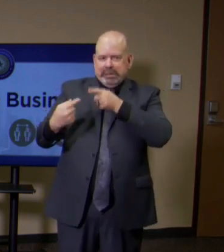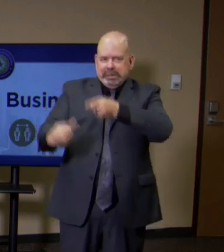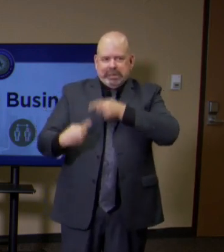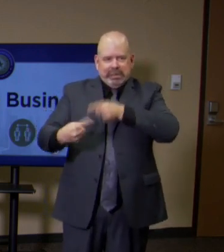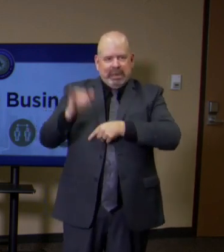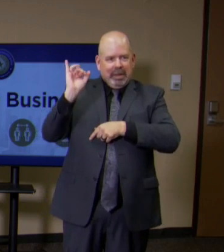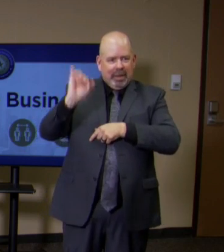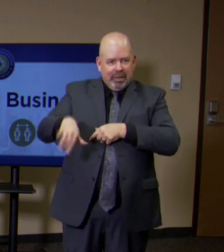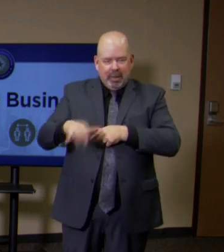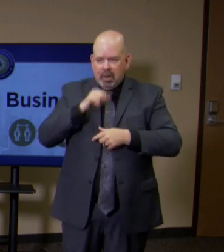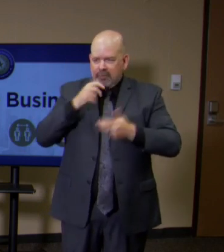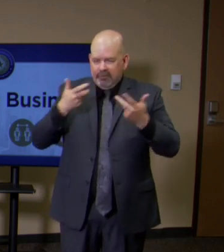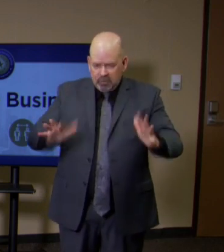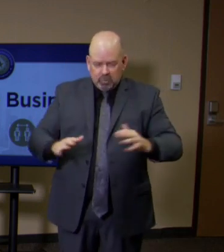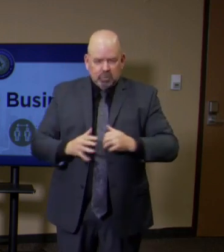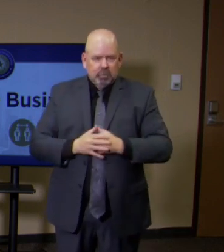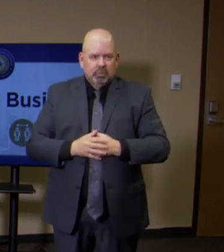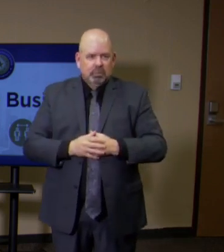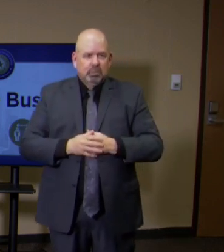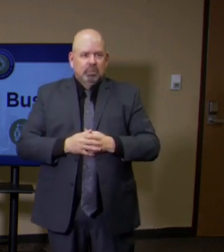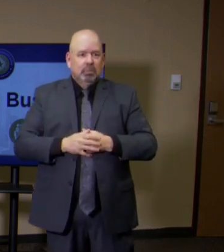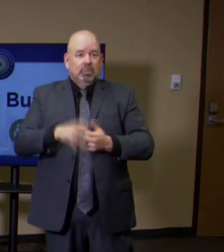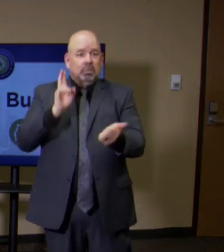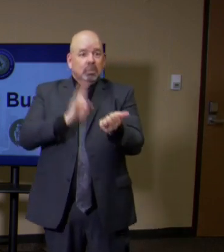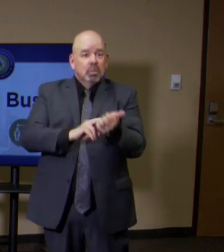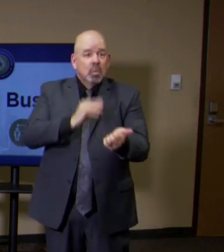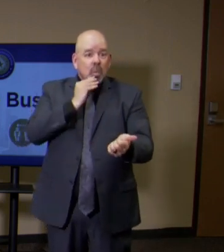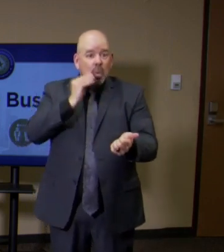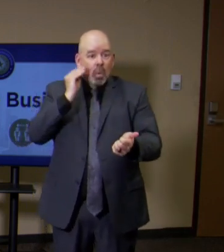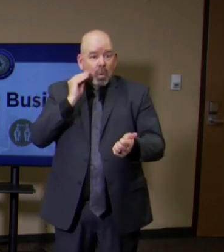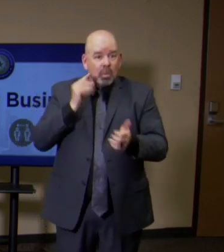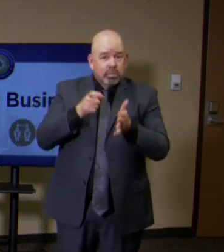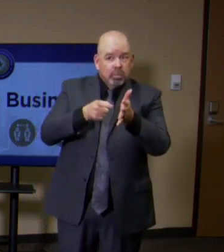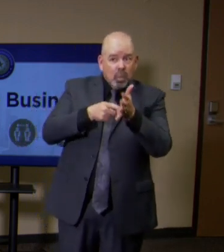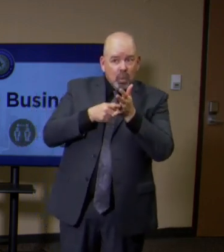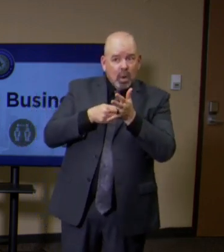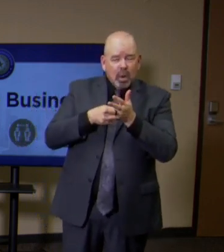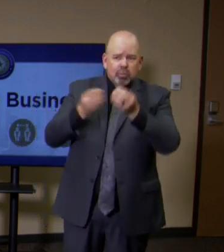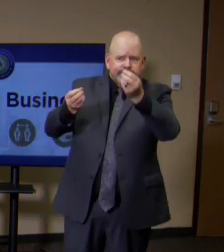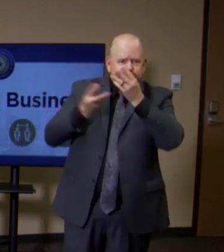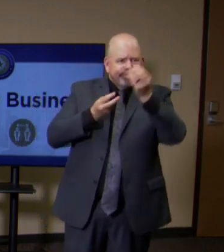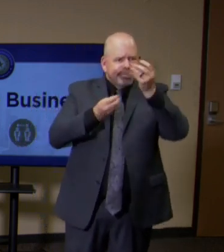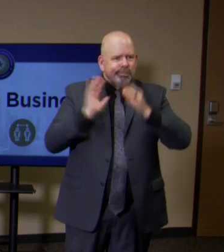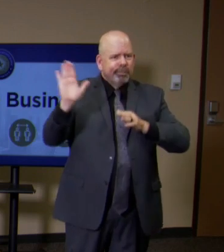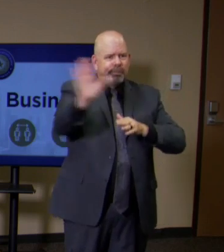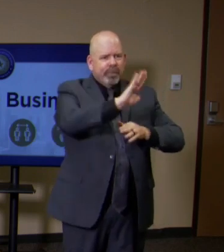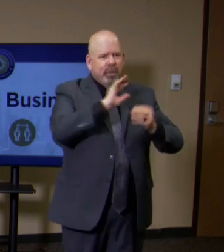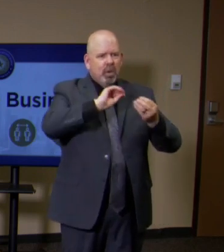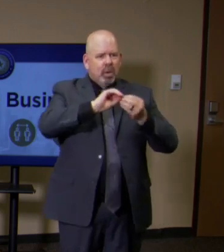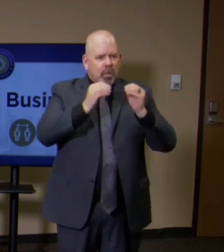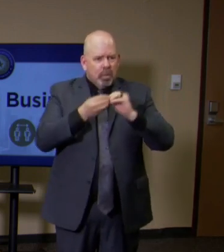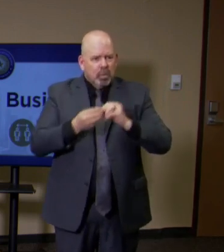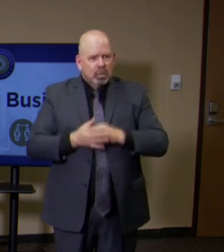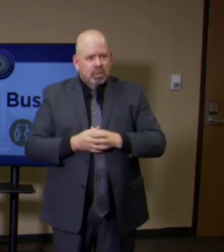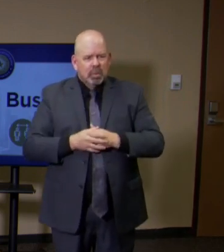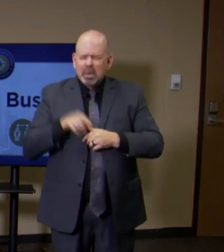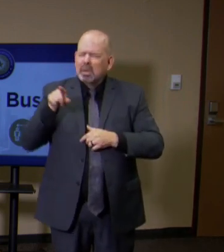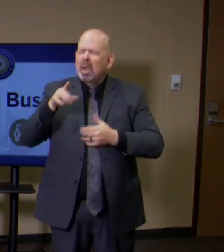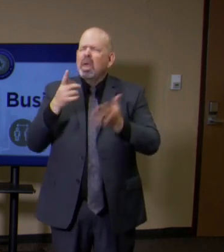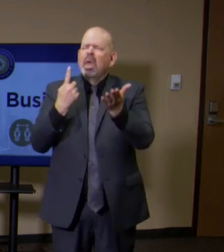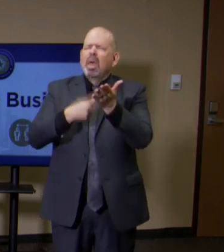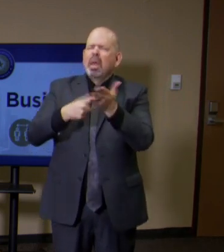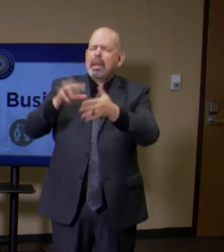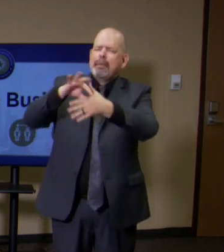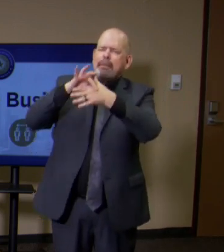that and nursing home things. You mentioned something about meat packing plants, so those things would